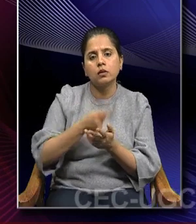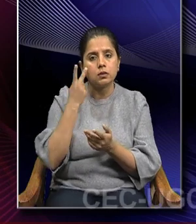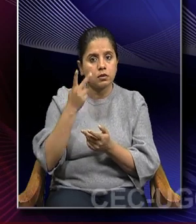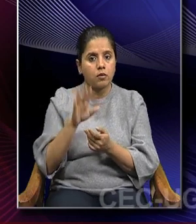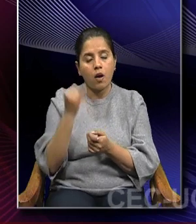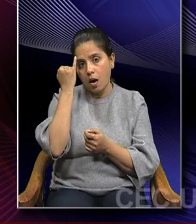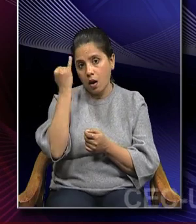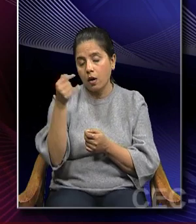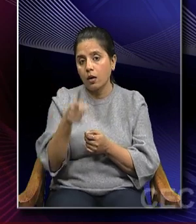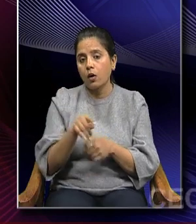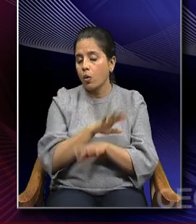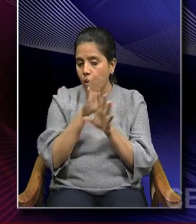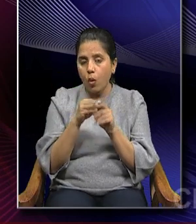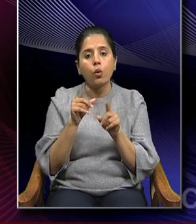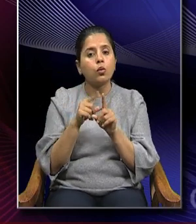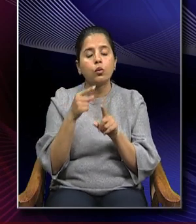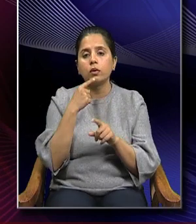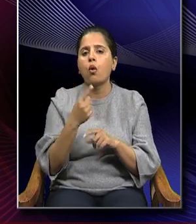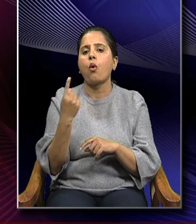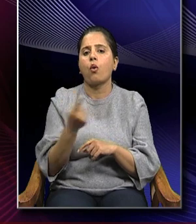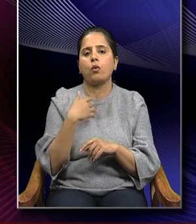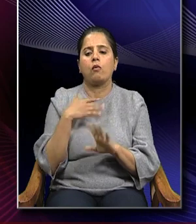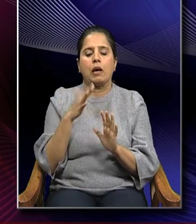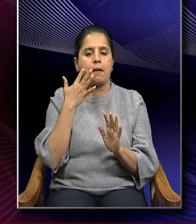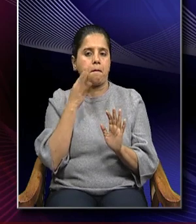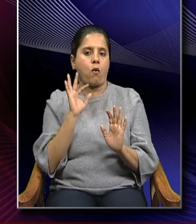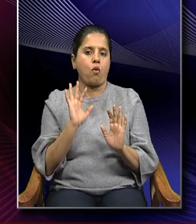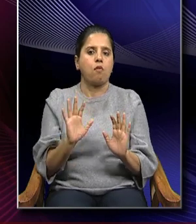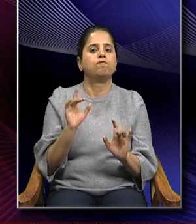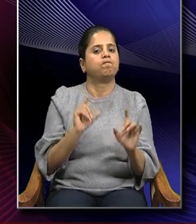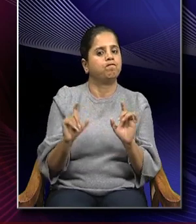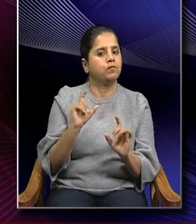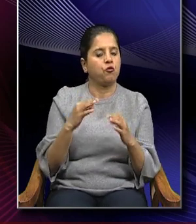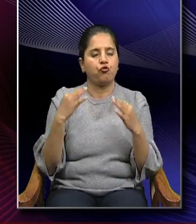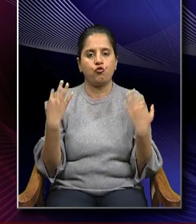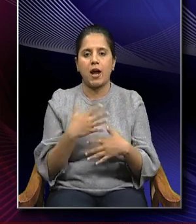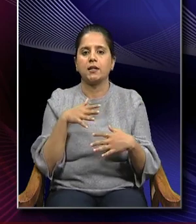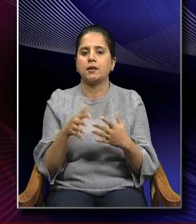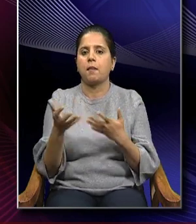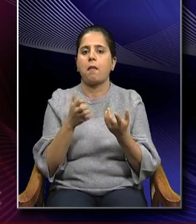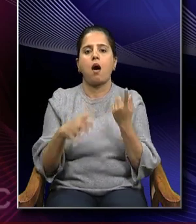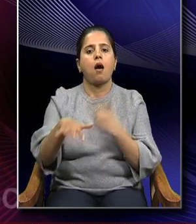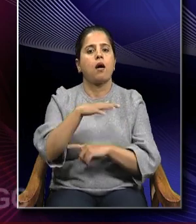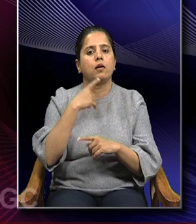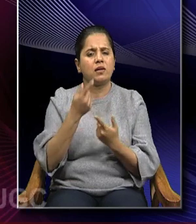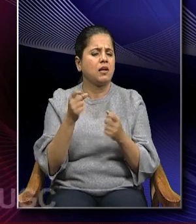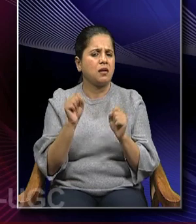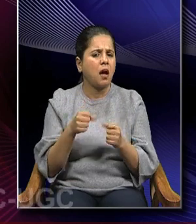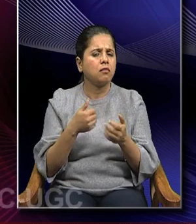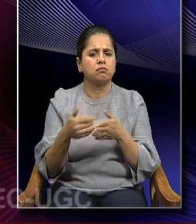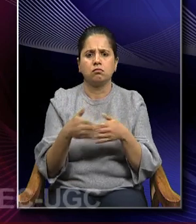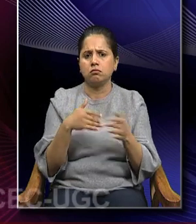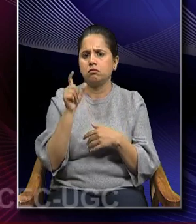basic idea behind doing all this is just to stay relevant, just to stay fresh in the marketplace, that yes, whatever my